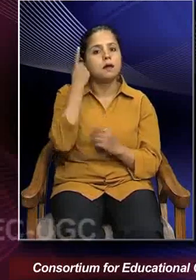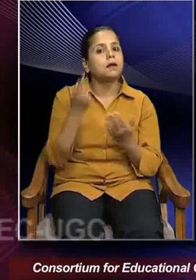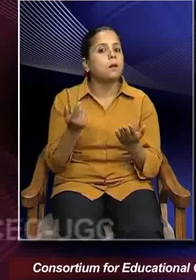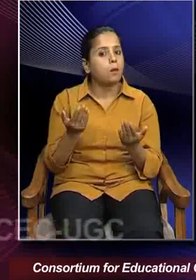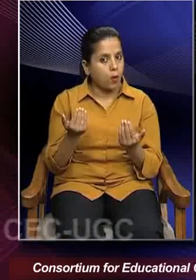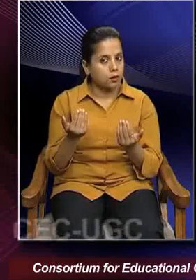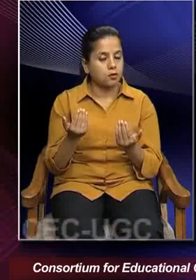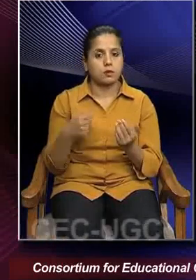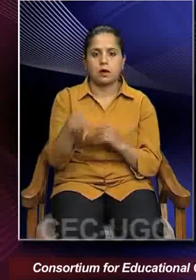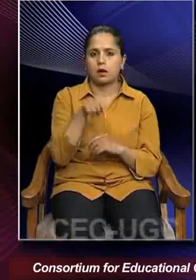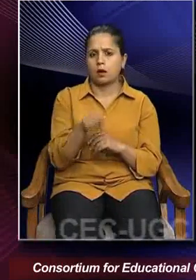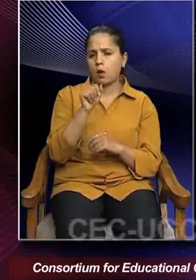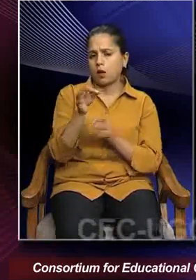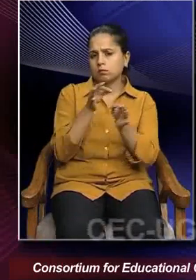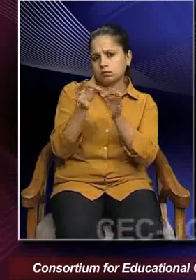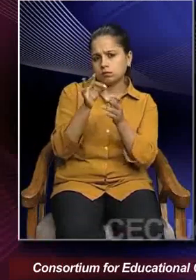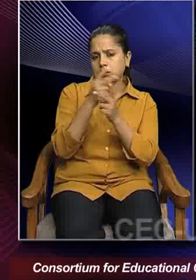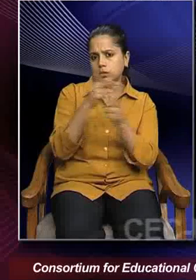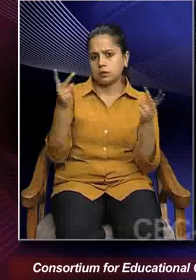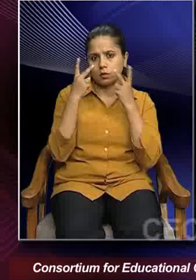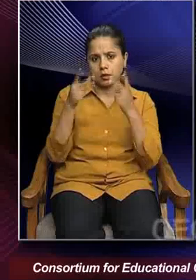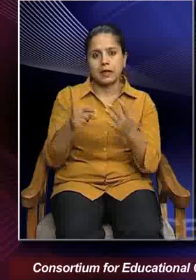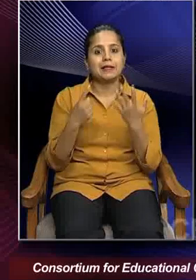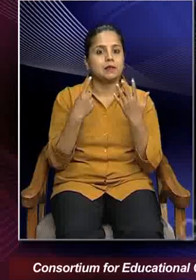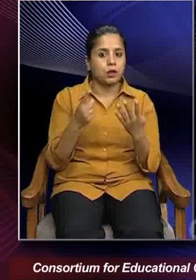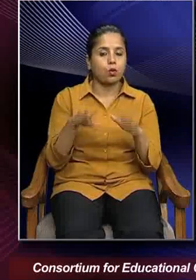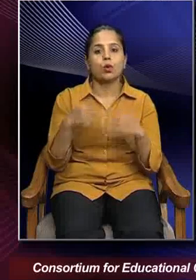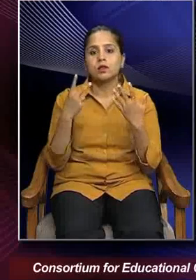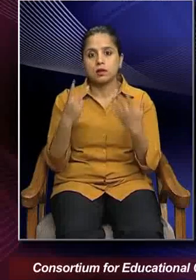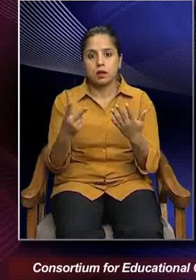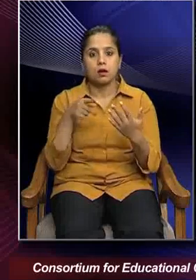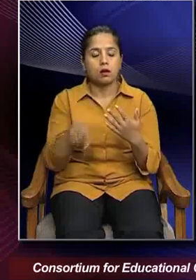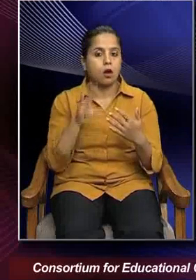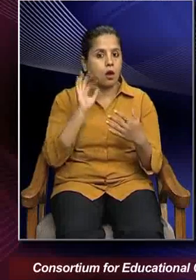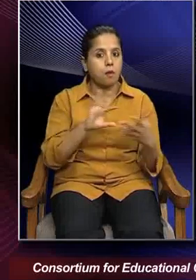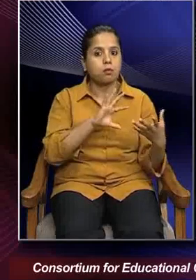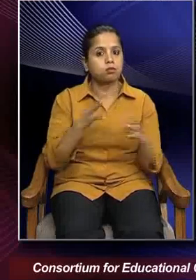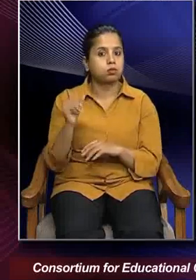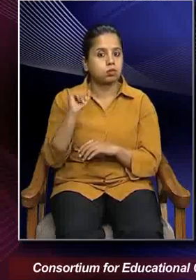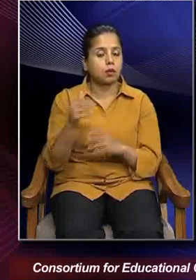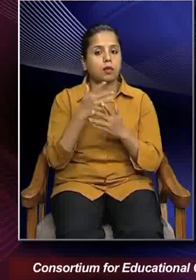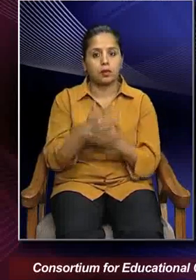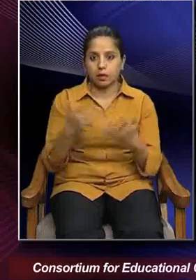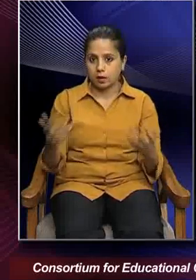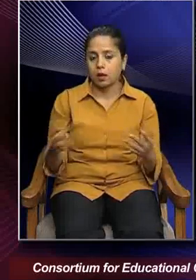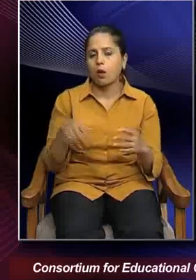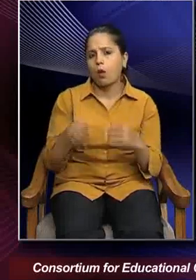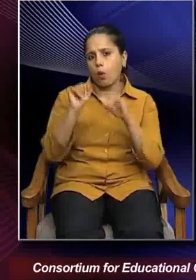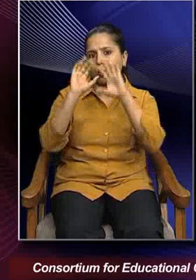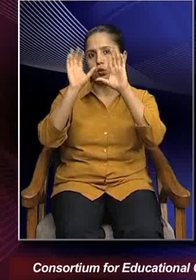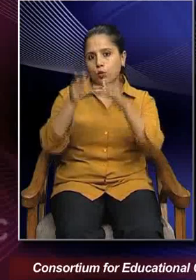through the classification of 6 or 7 fundamental padarths or